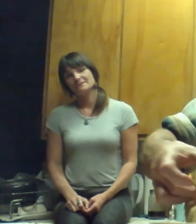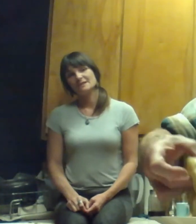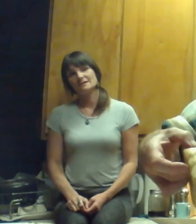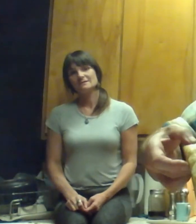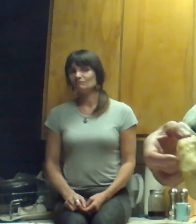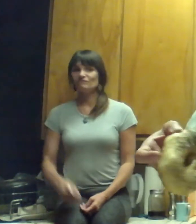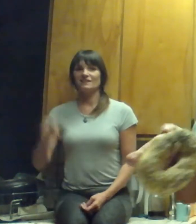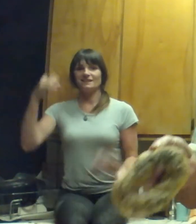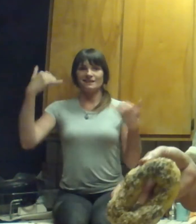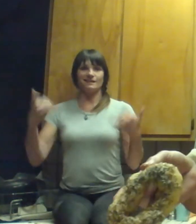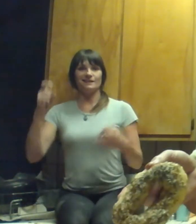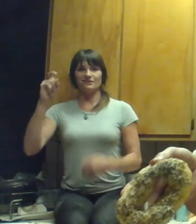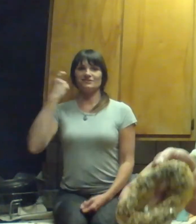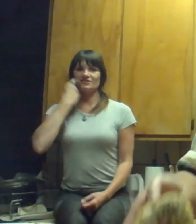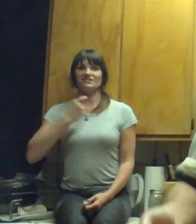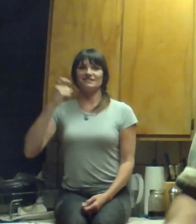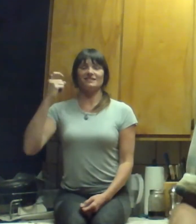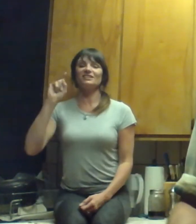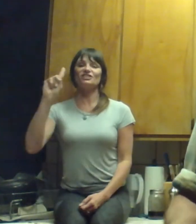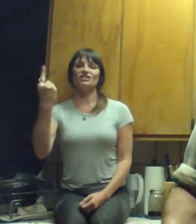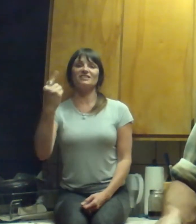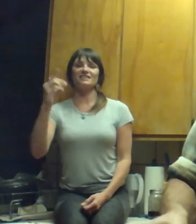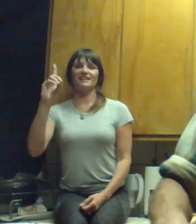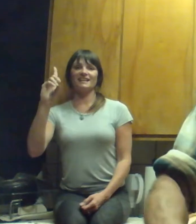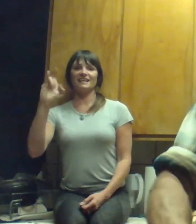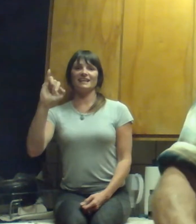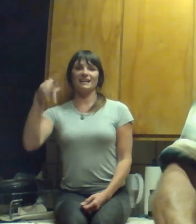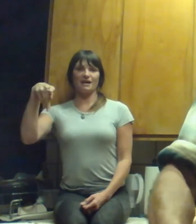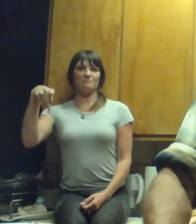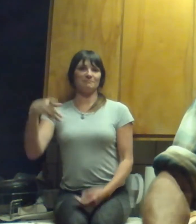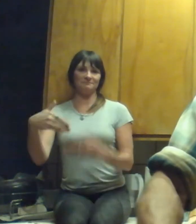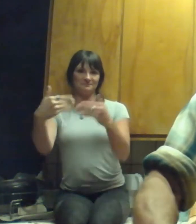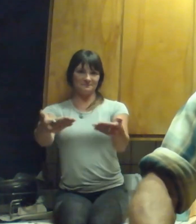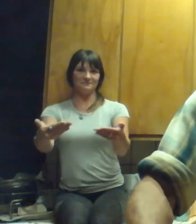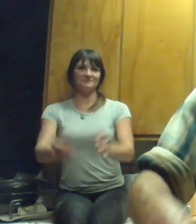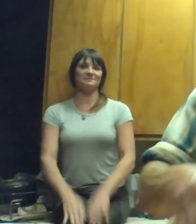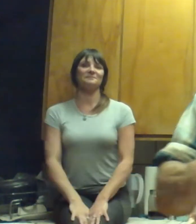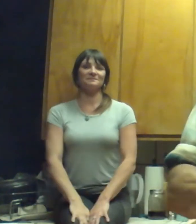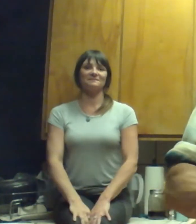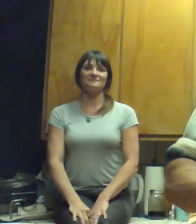you just dip them. See? There you go. Just dip your bagels.